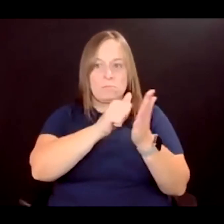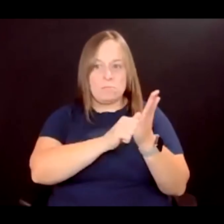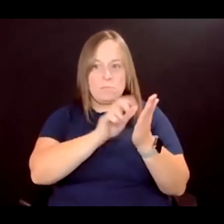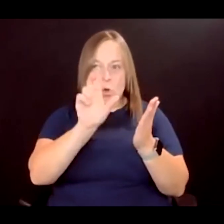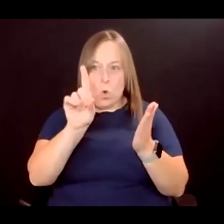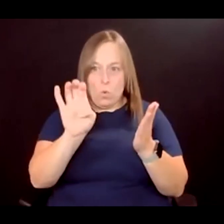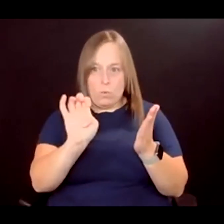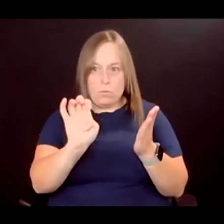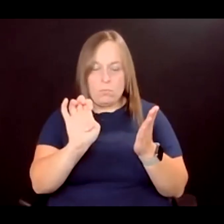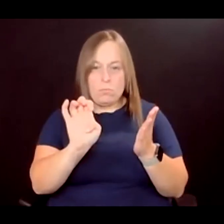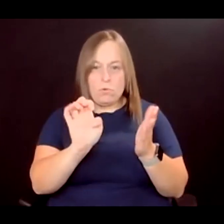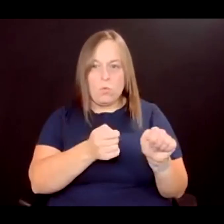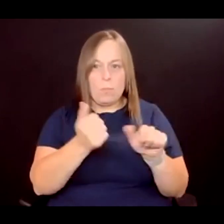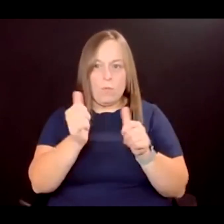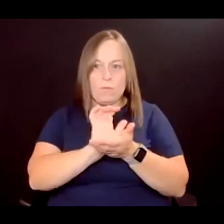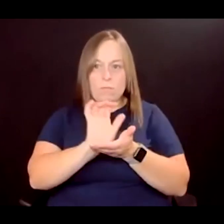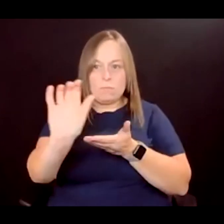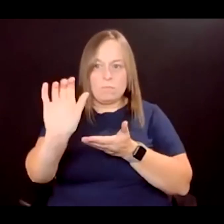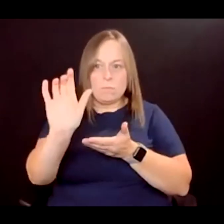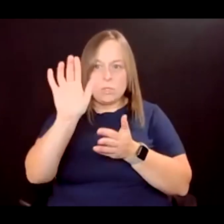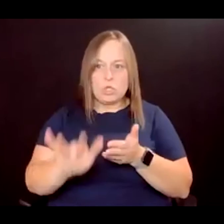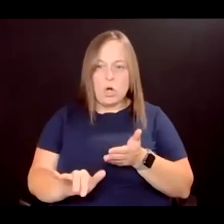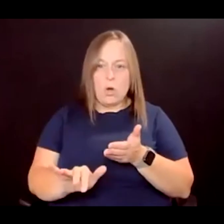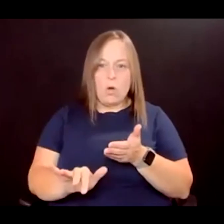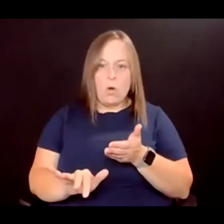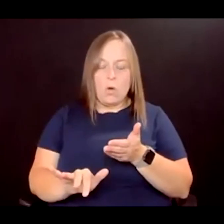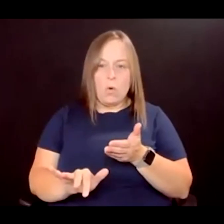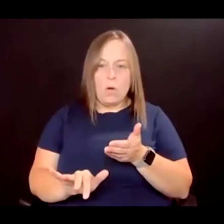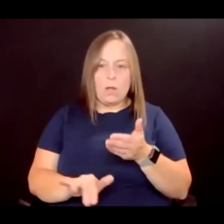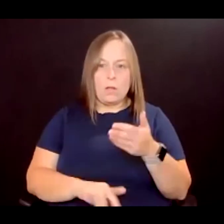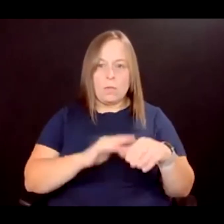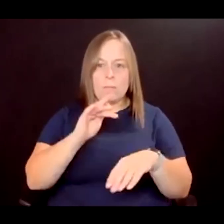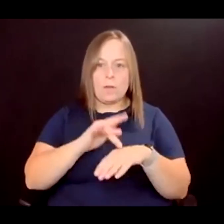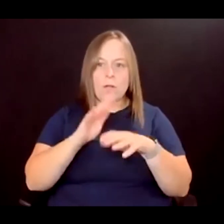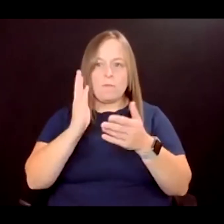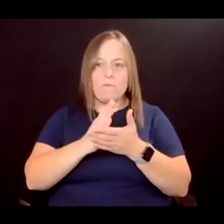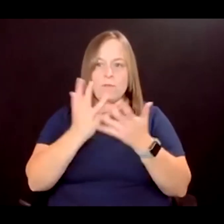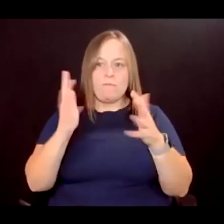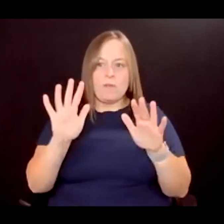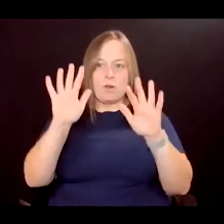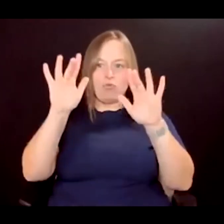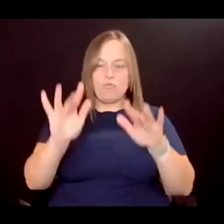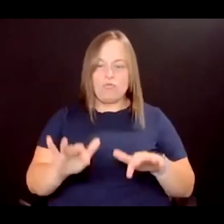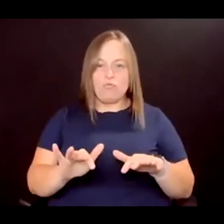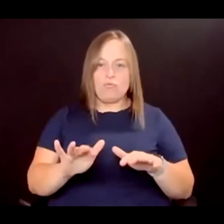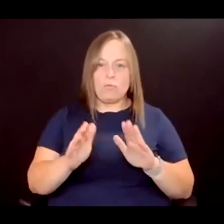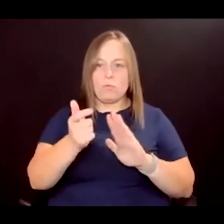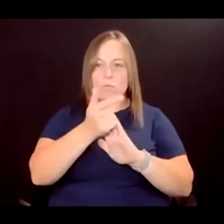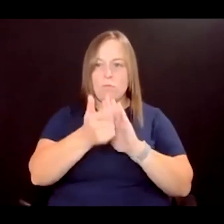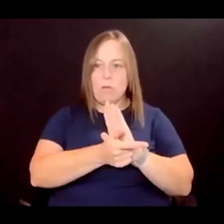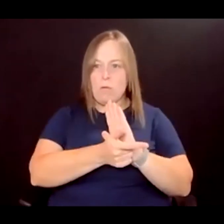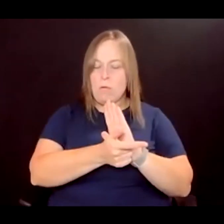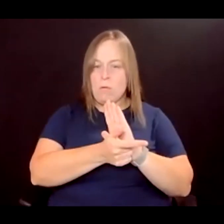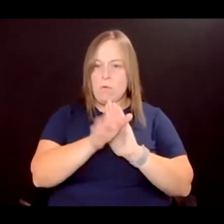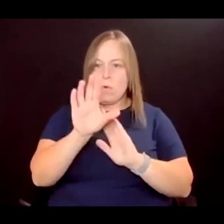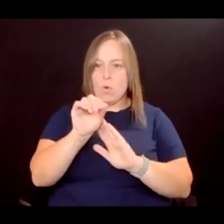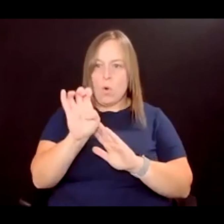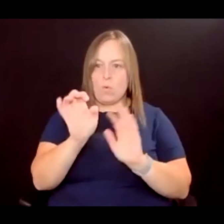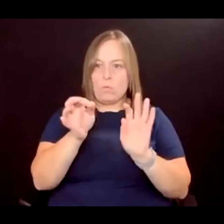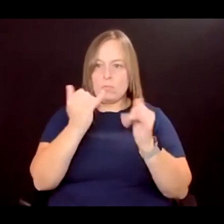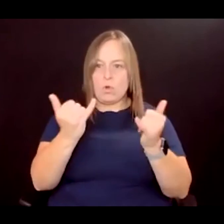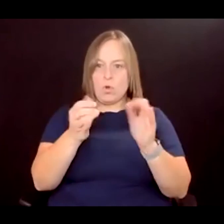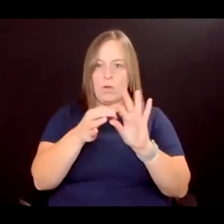mad. I'm sad. I'm sorry that Kathy was not